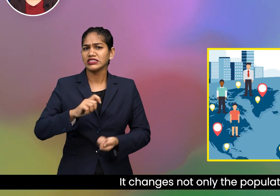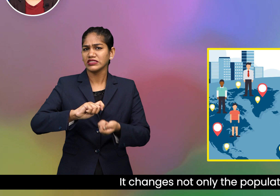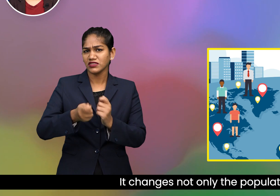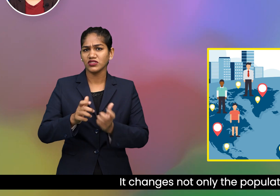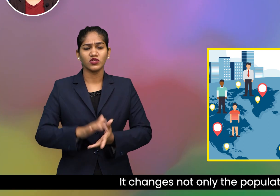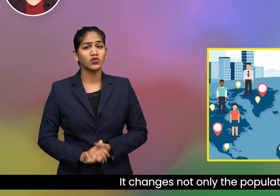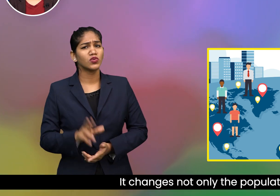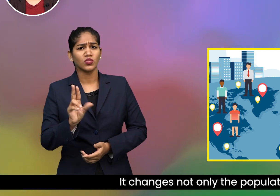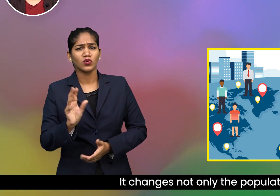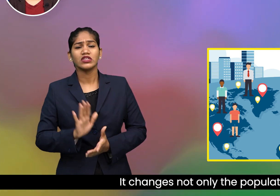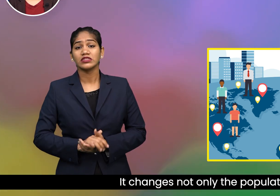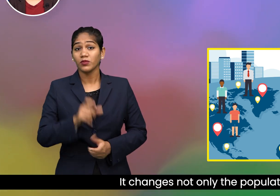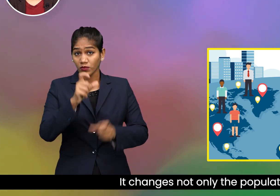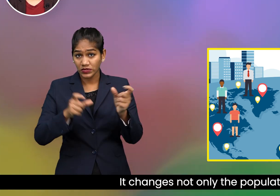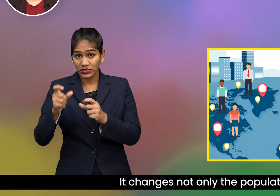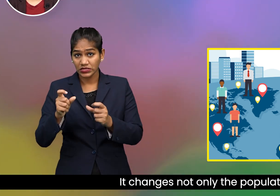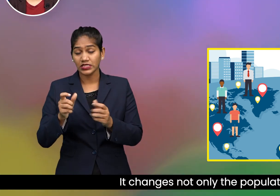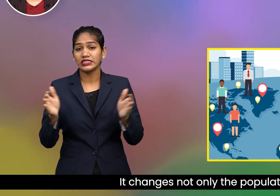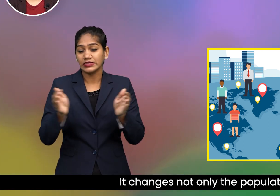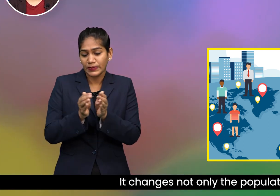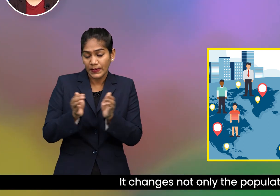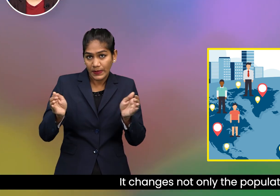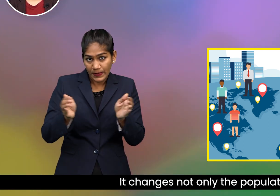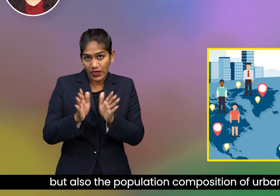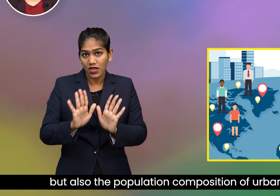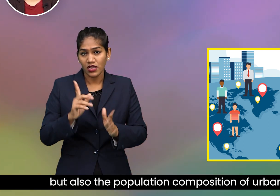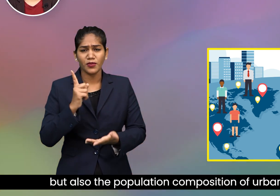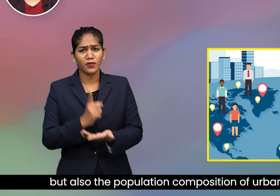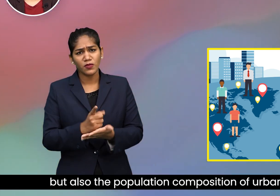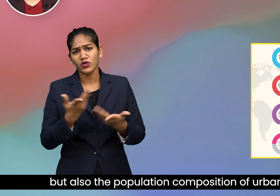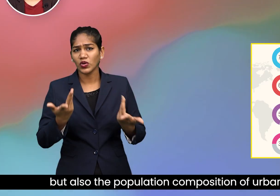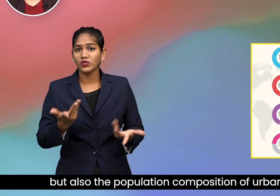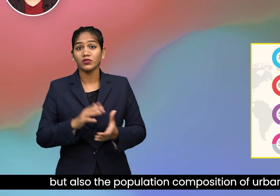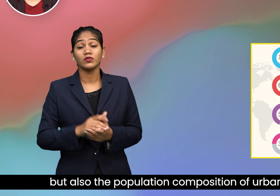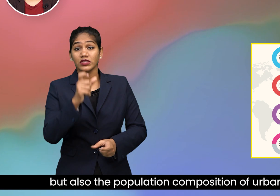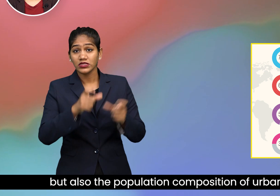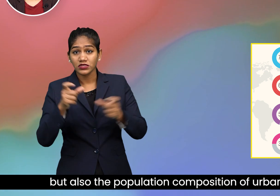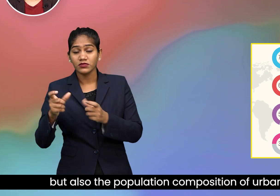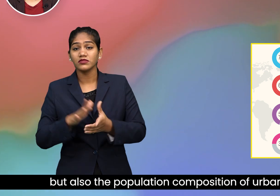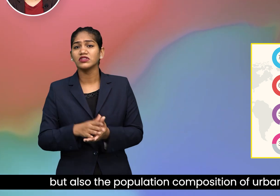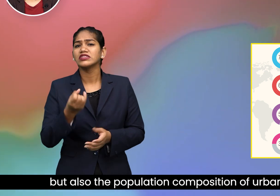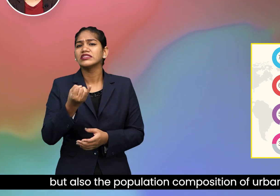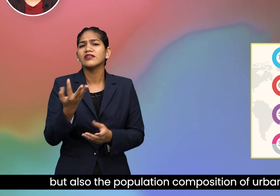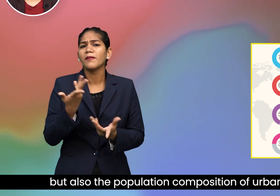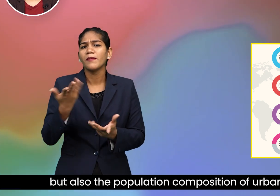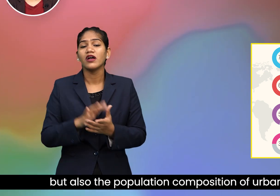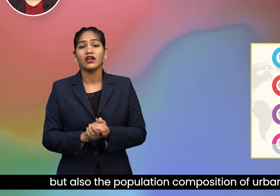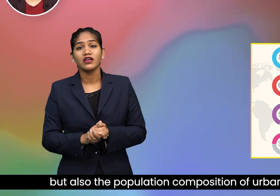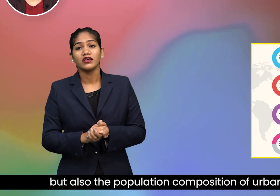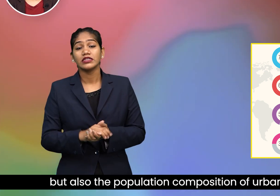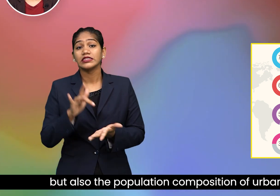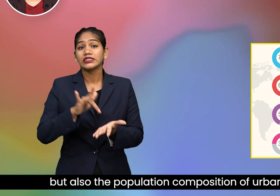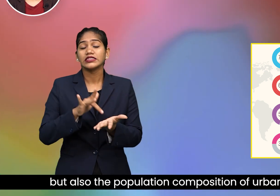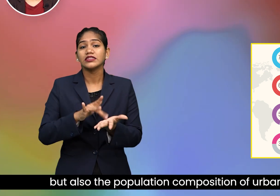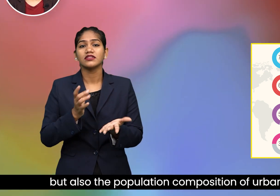It changes not only the population size, but also the population composition of